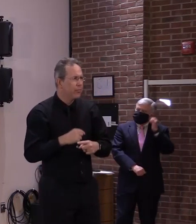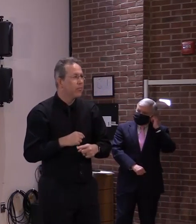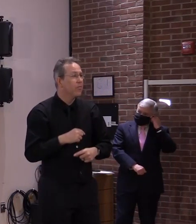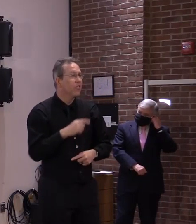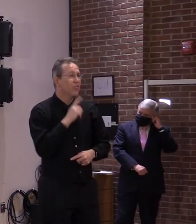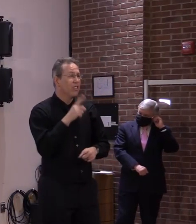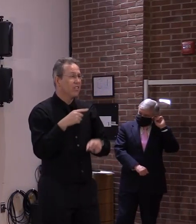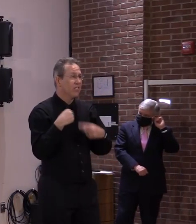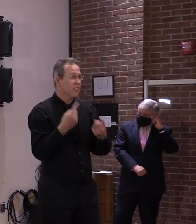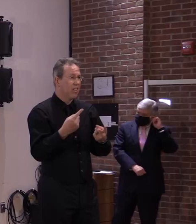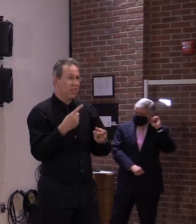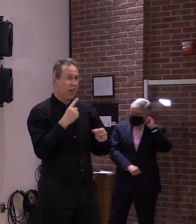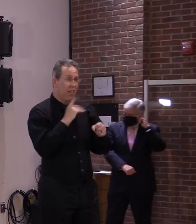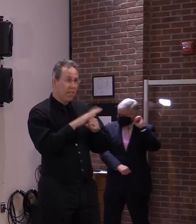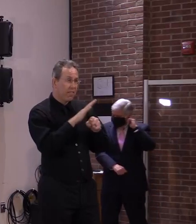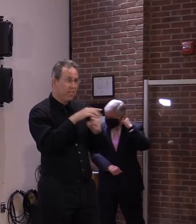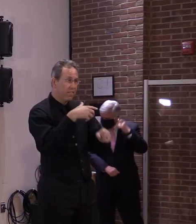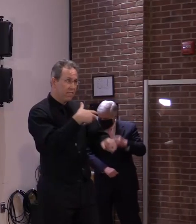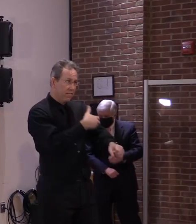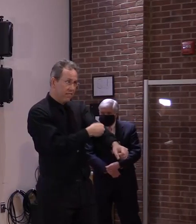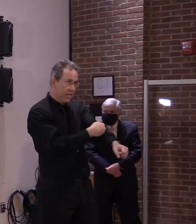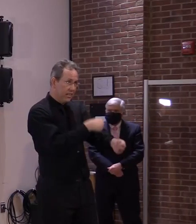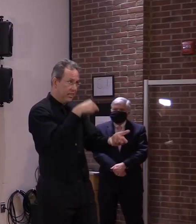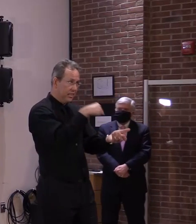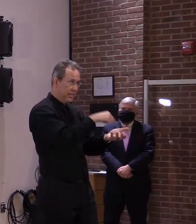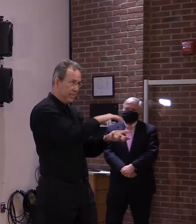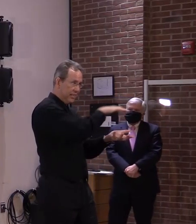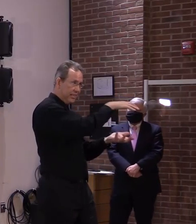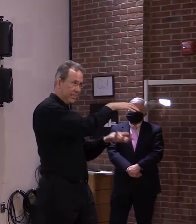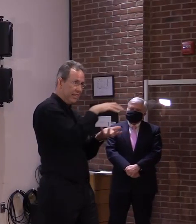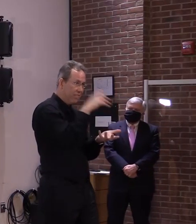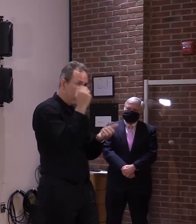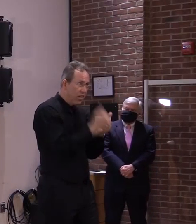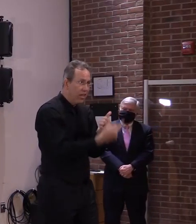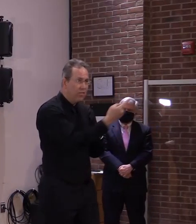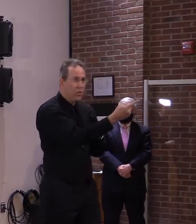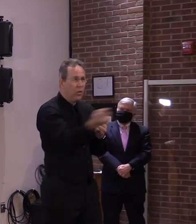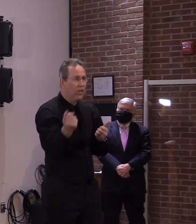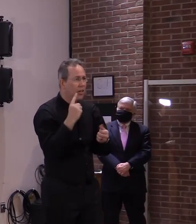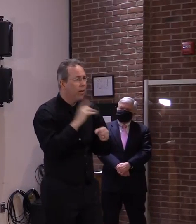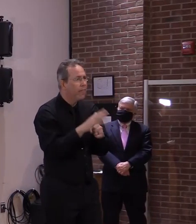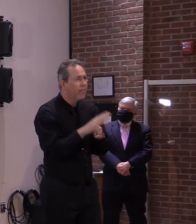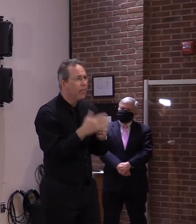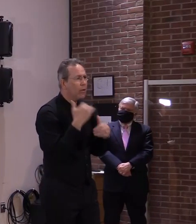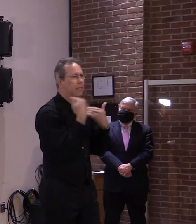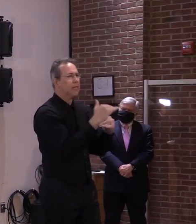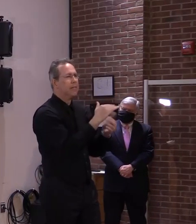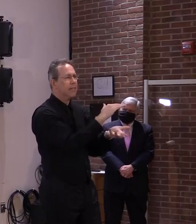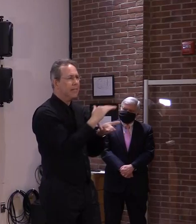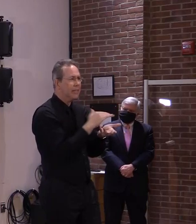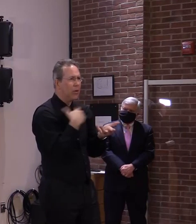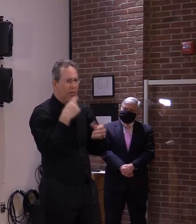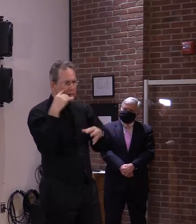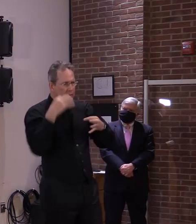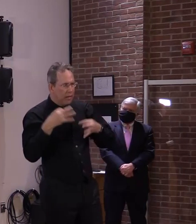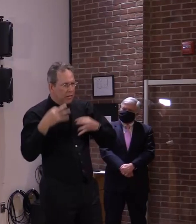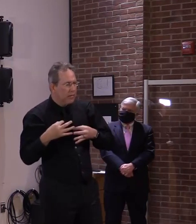infinite supply of vaccine coming to us. We're forced to, and it's not comfortable,